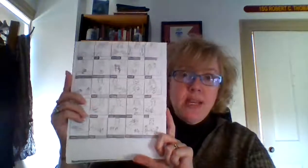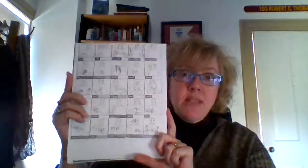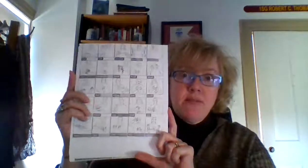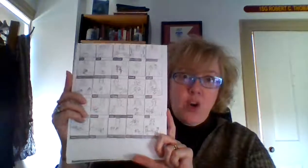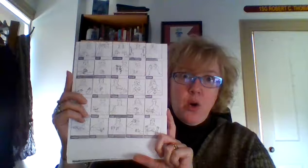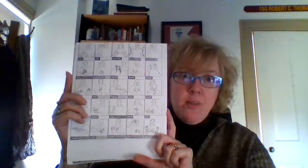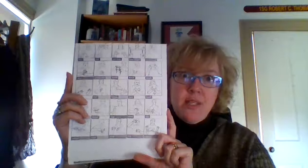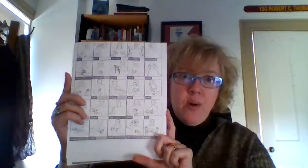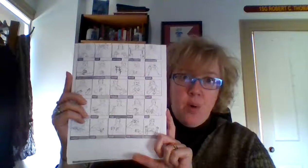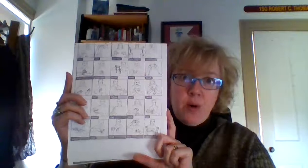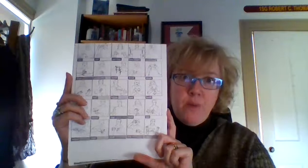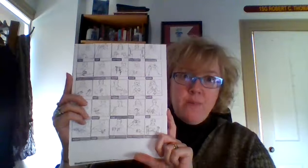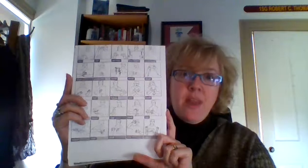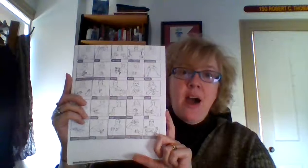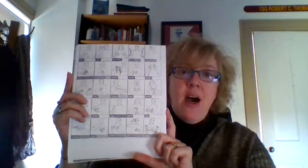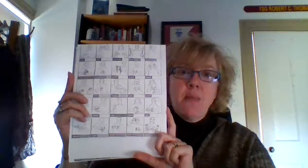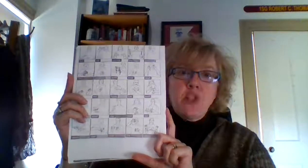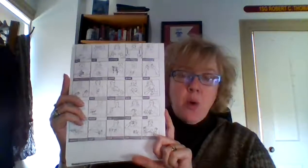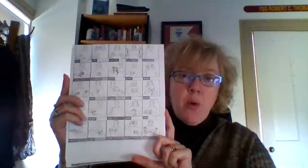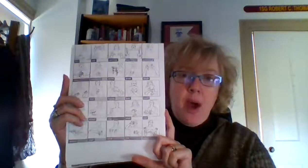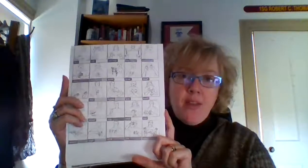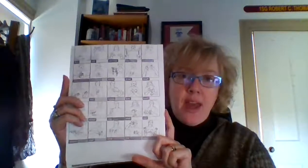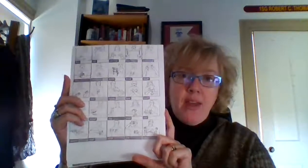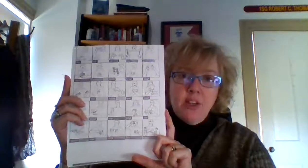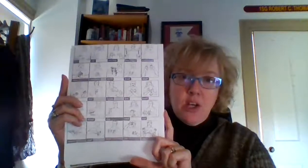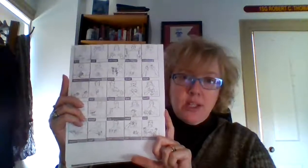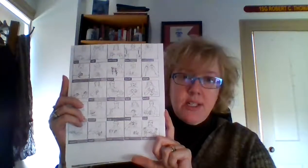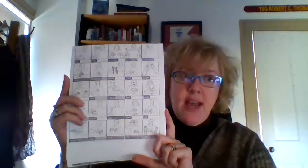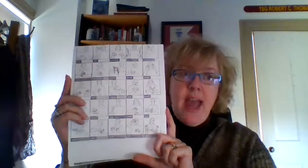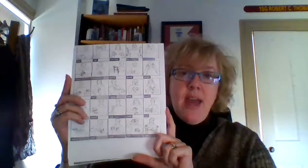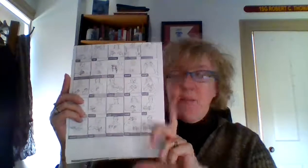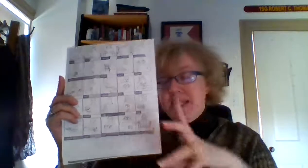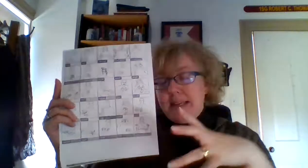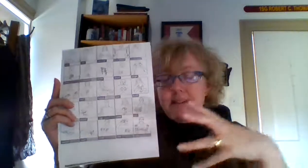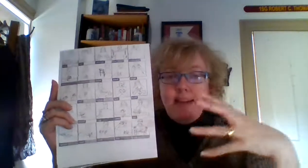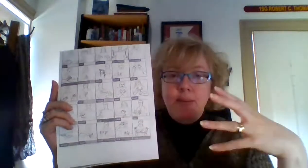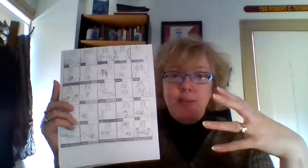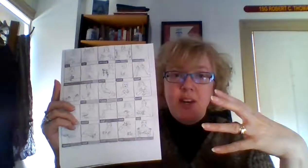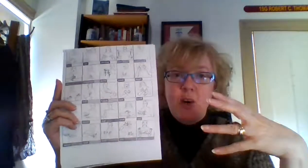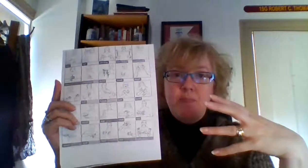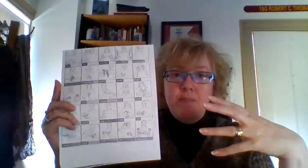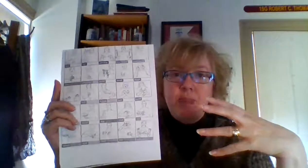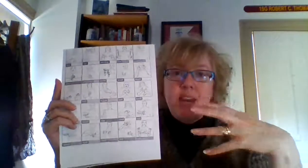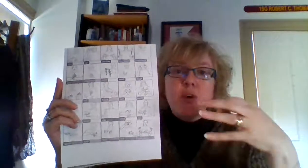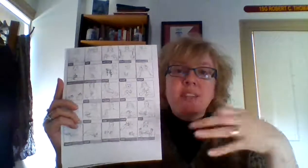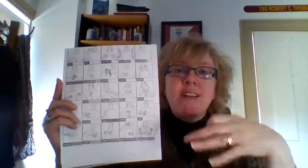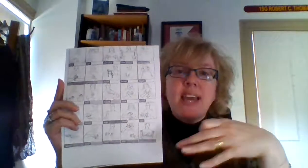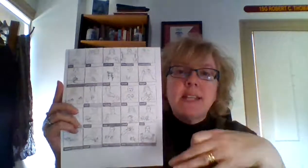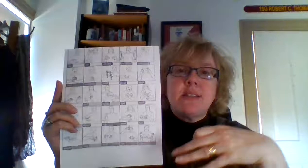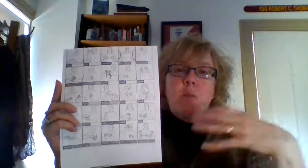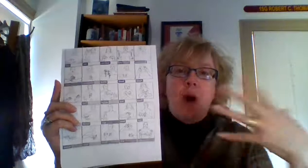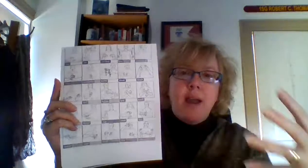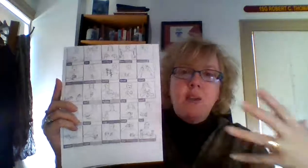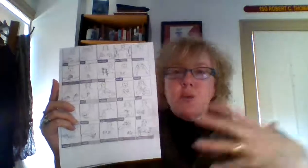these verbs in order, show you how they look, and basically, give those little hints why you should